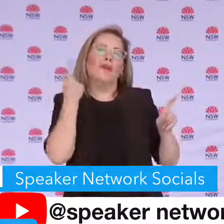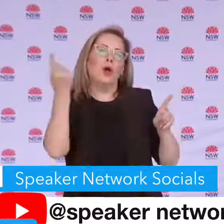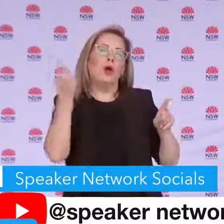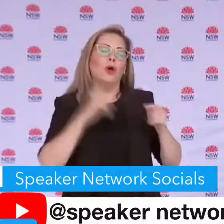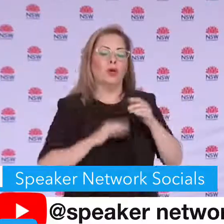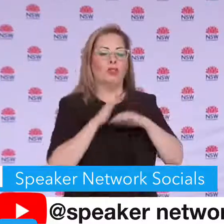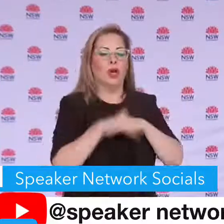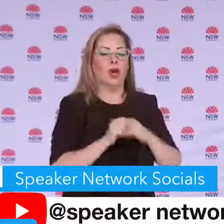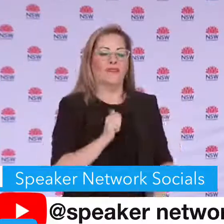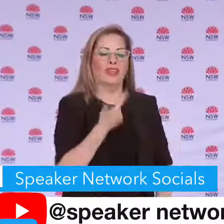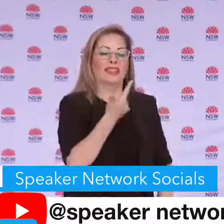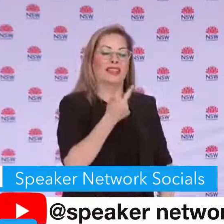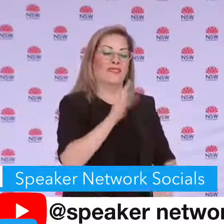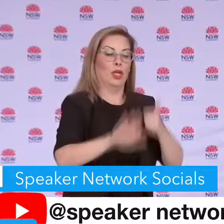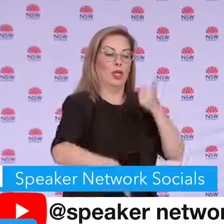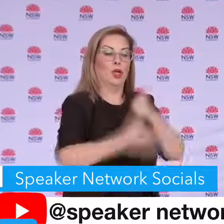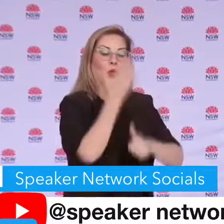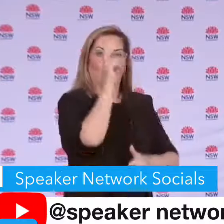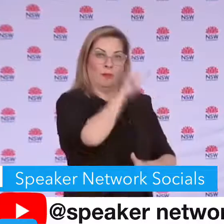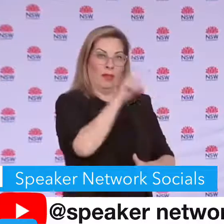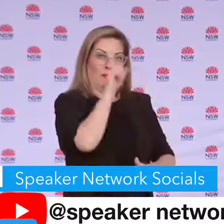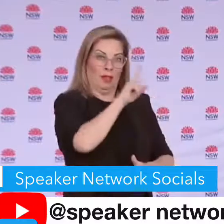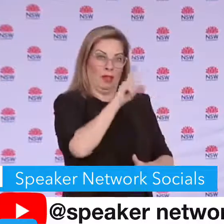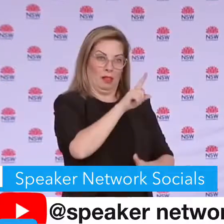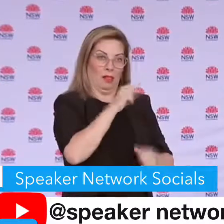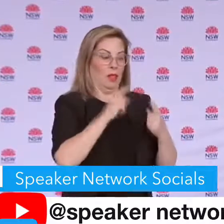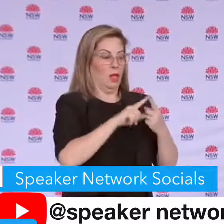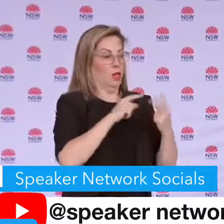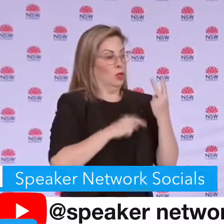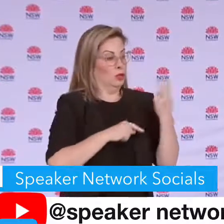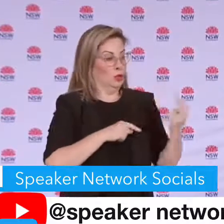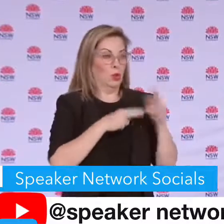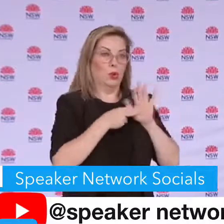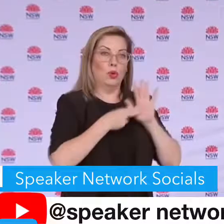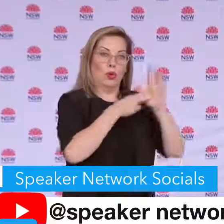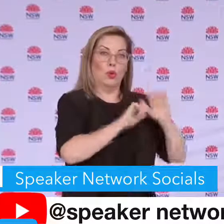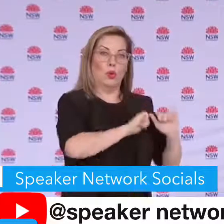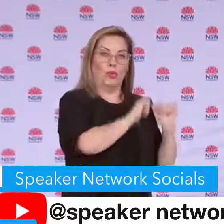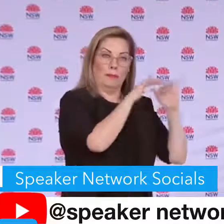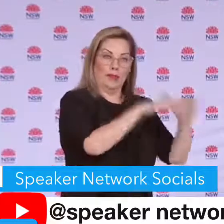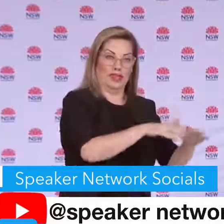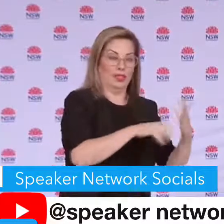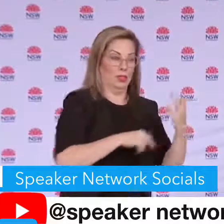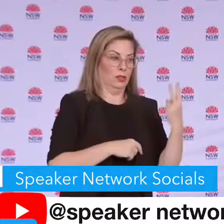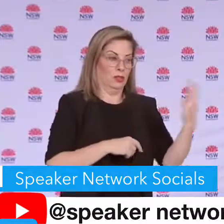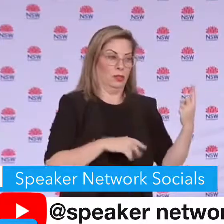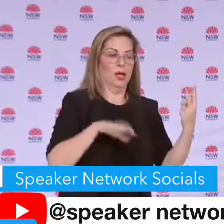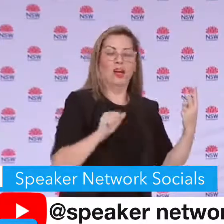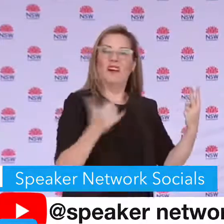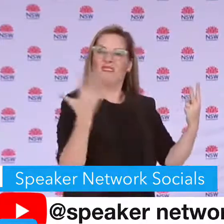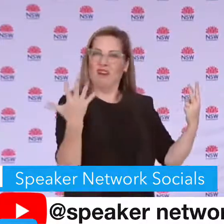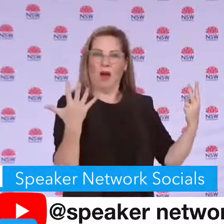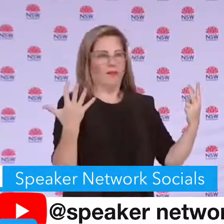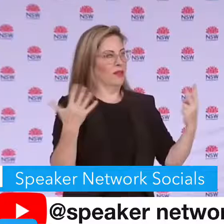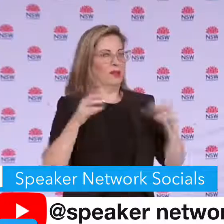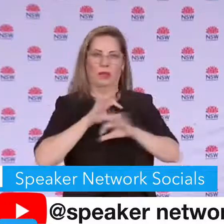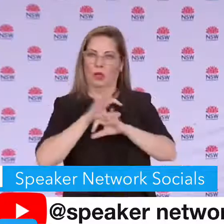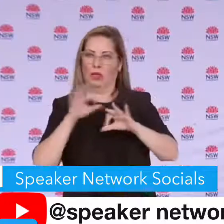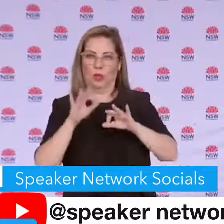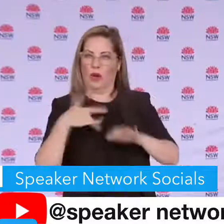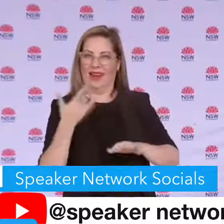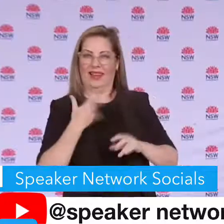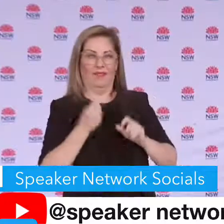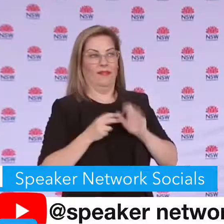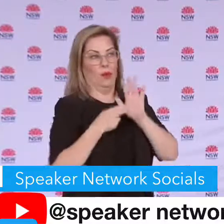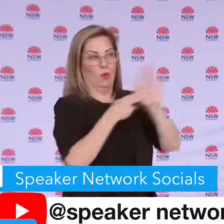Avalon cluster? So 2 are Northern Beaches residents, 5 are not Northern Beaches residents, is that correct? And of those